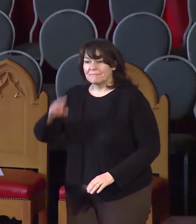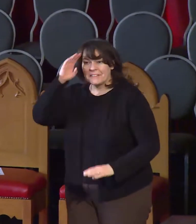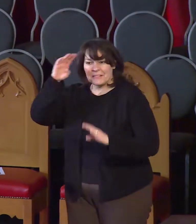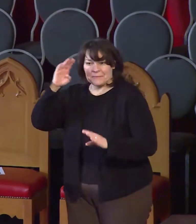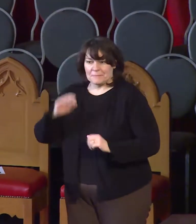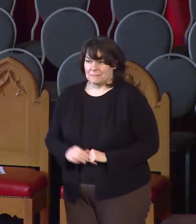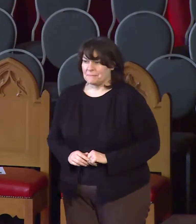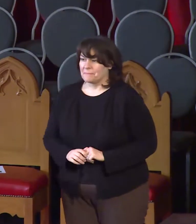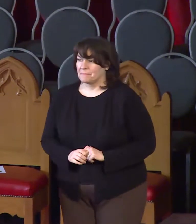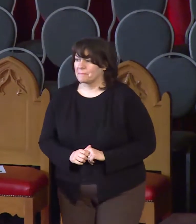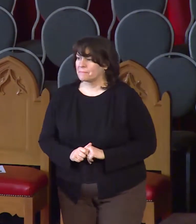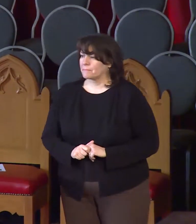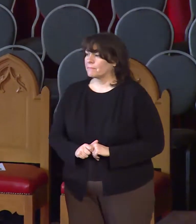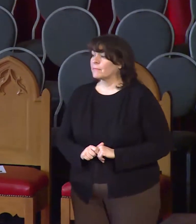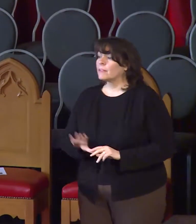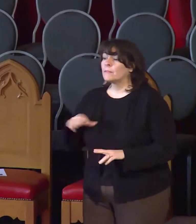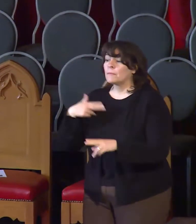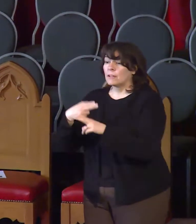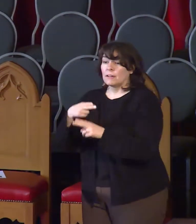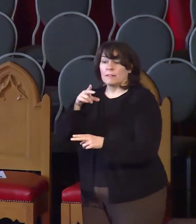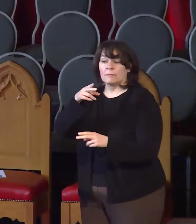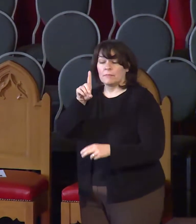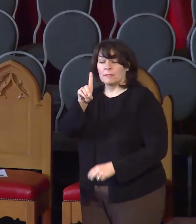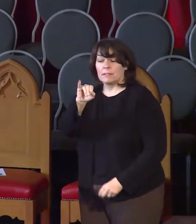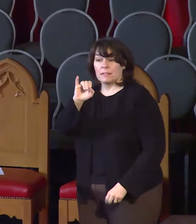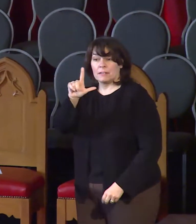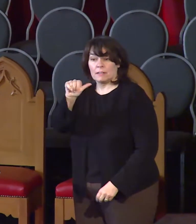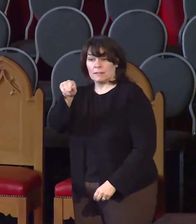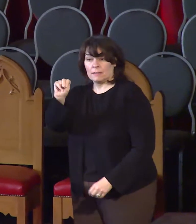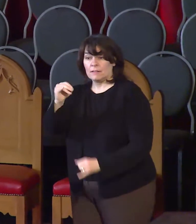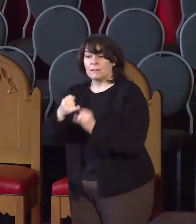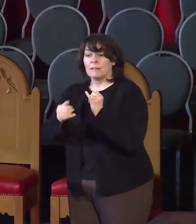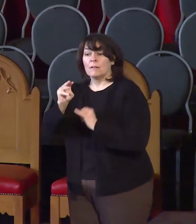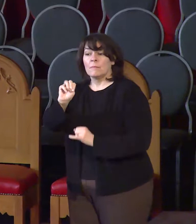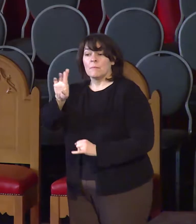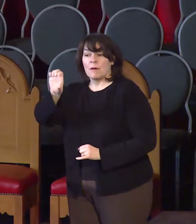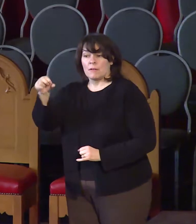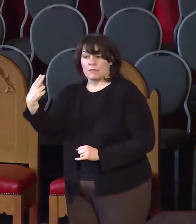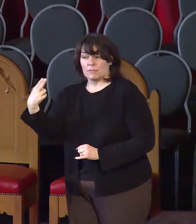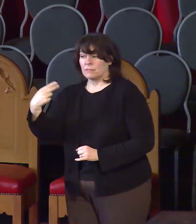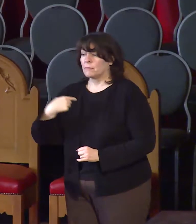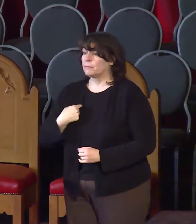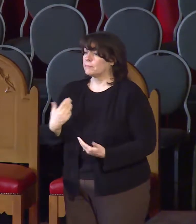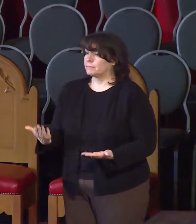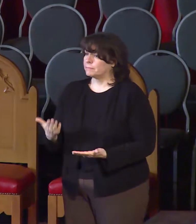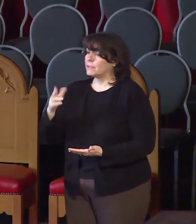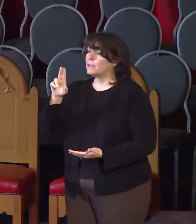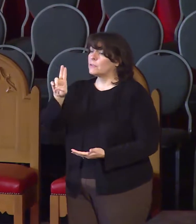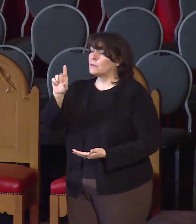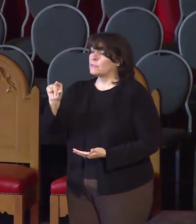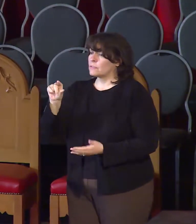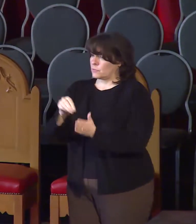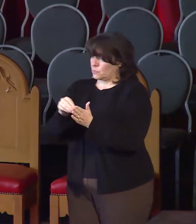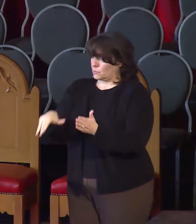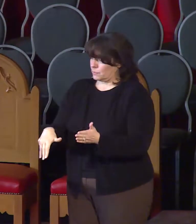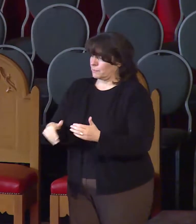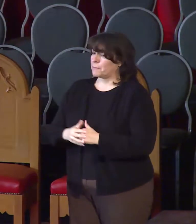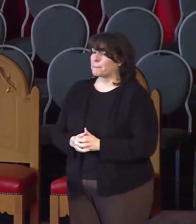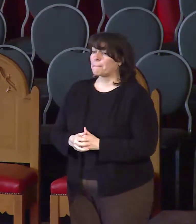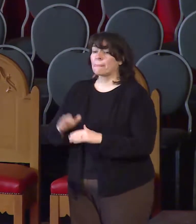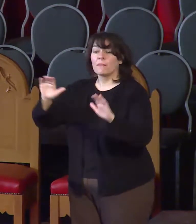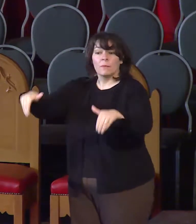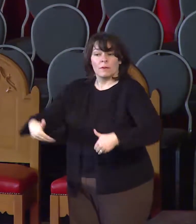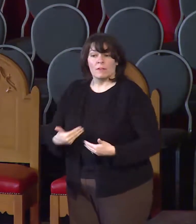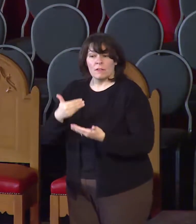Hello, everyone. My name is Dylan Marsh, and I'm currently an undergraduate student here at the University of Guelph. I would like to welcome you